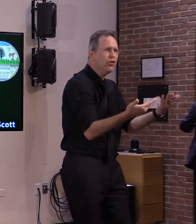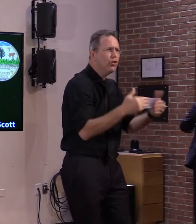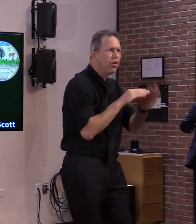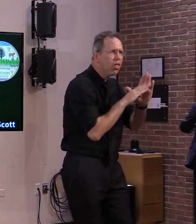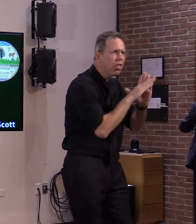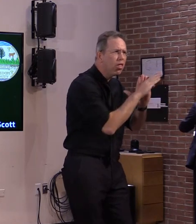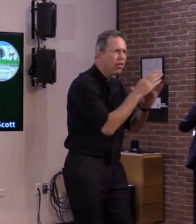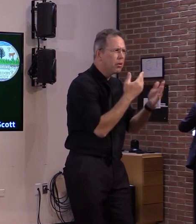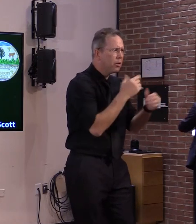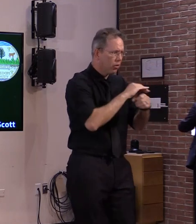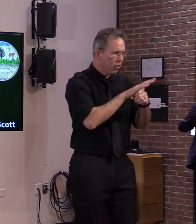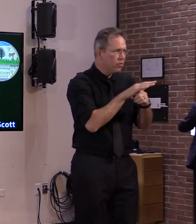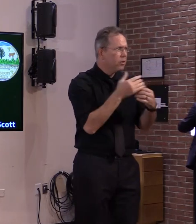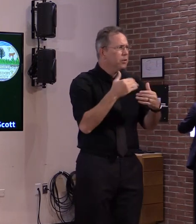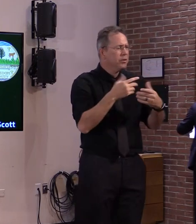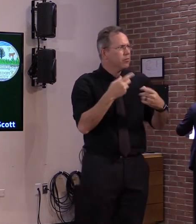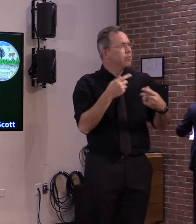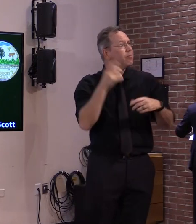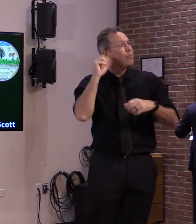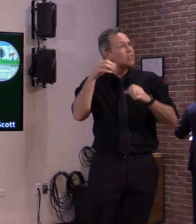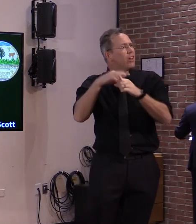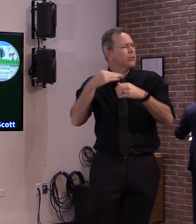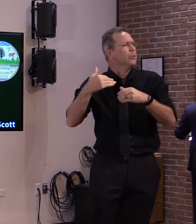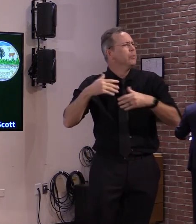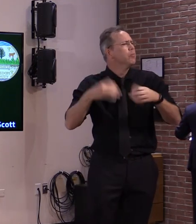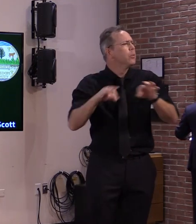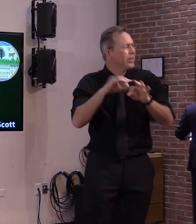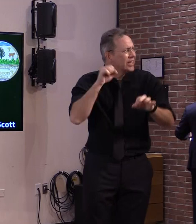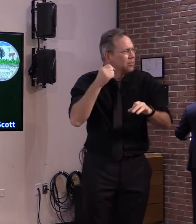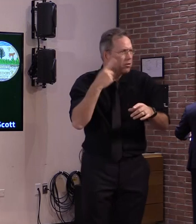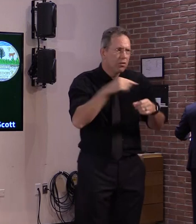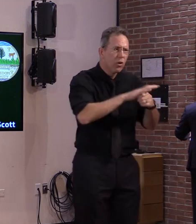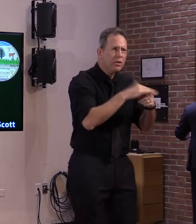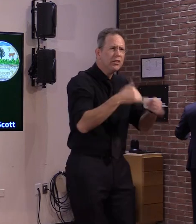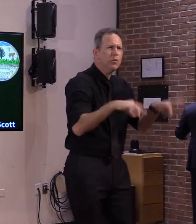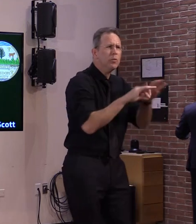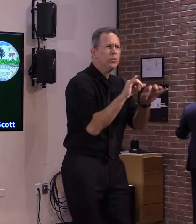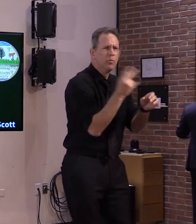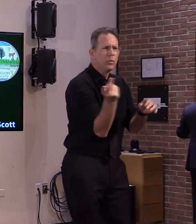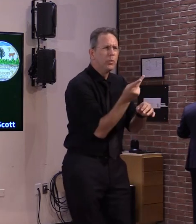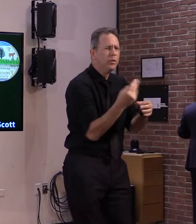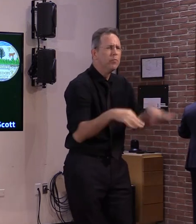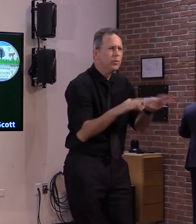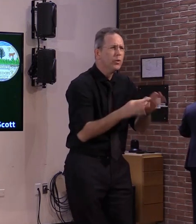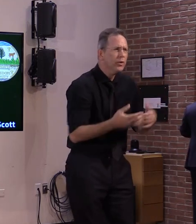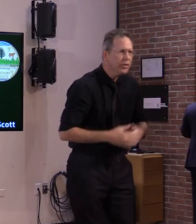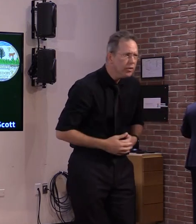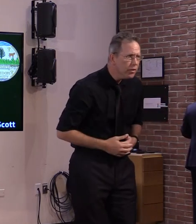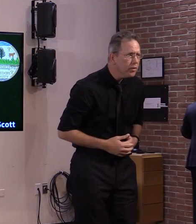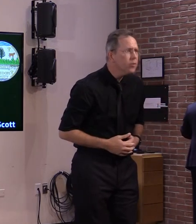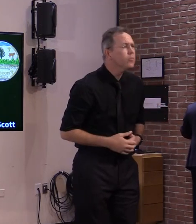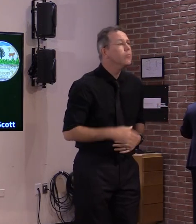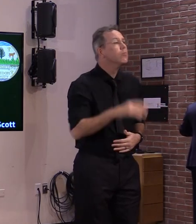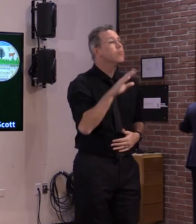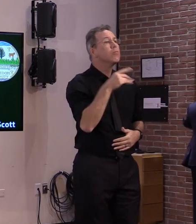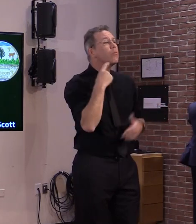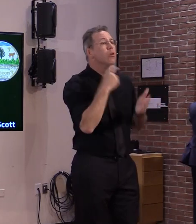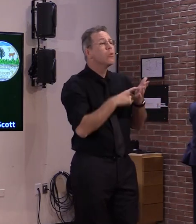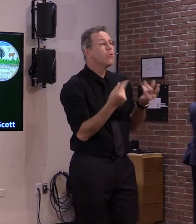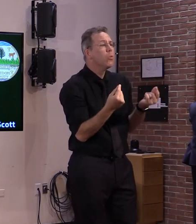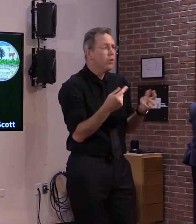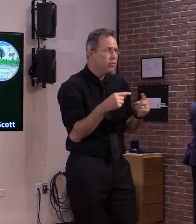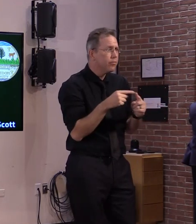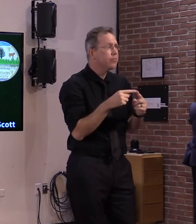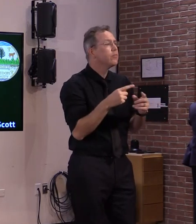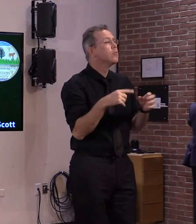together. And with that in mind, I want to recognize an important milestone. Somewhat bittersweet,